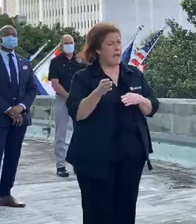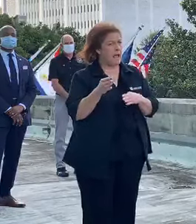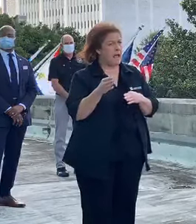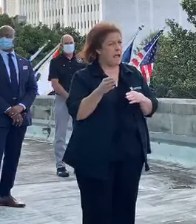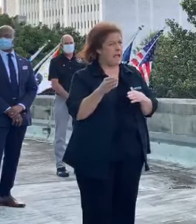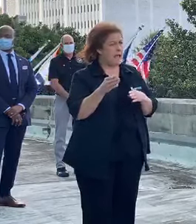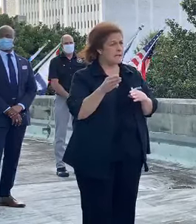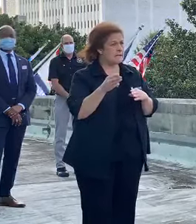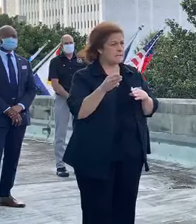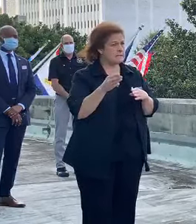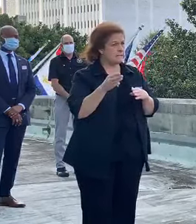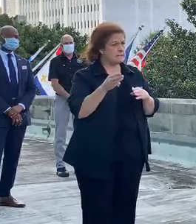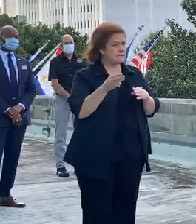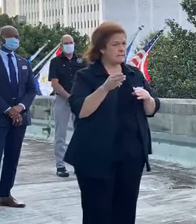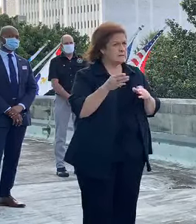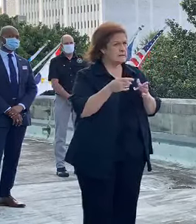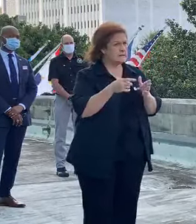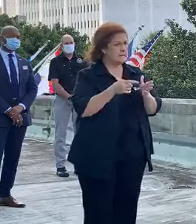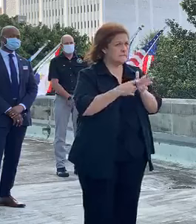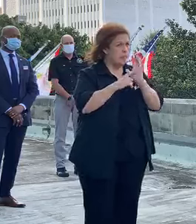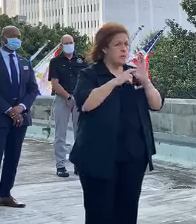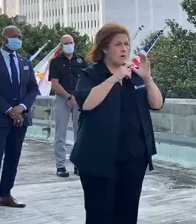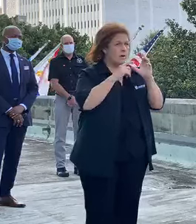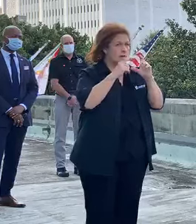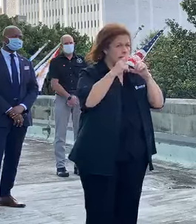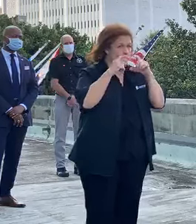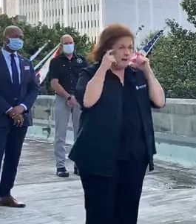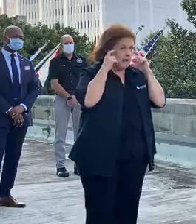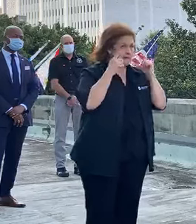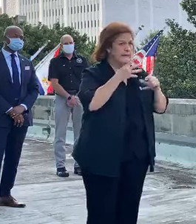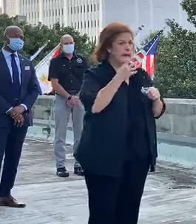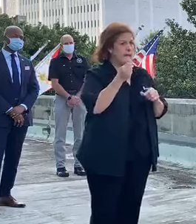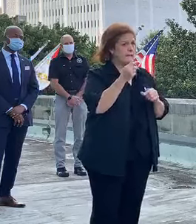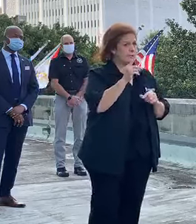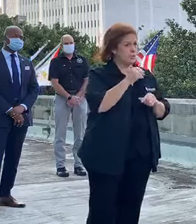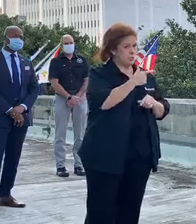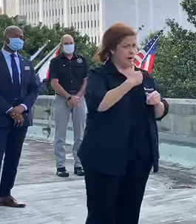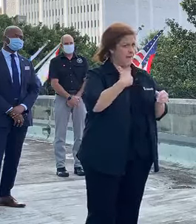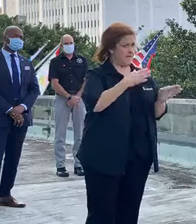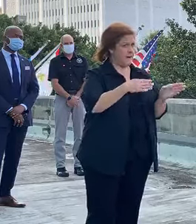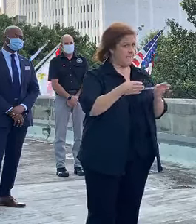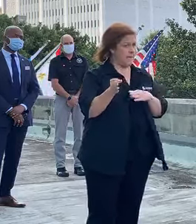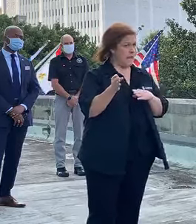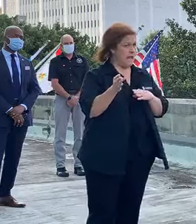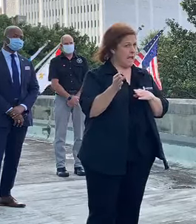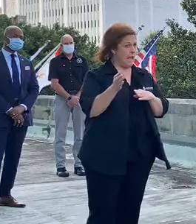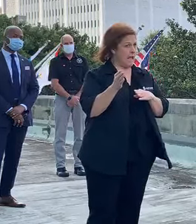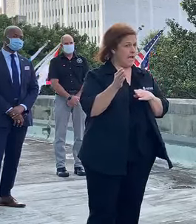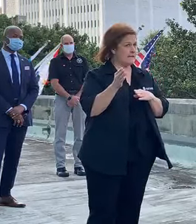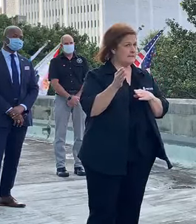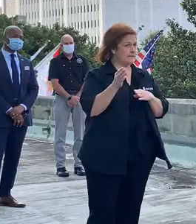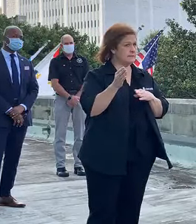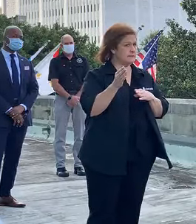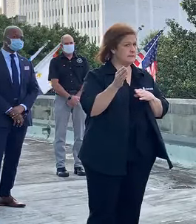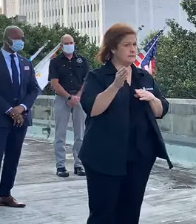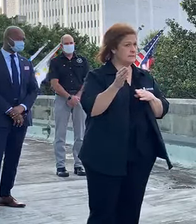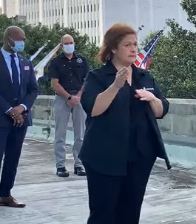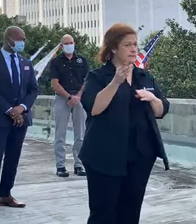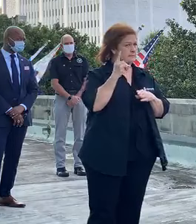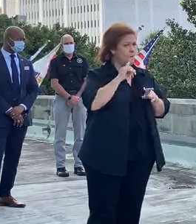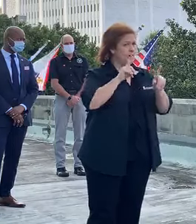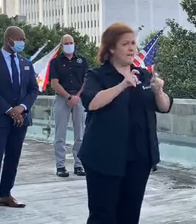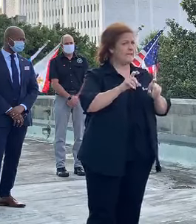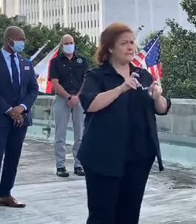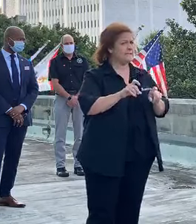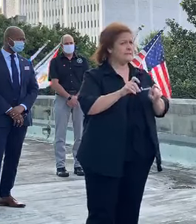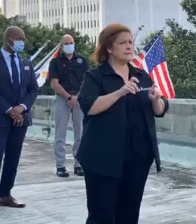that might look like? And then are there plans to change who qualifies for testing? If so, what